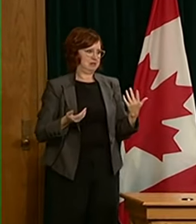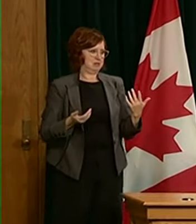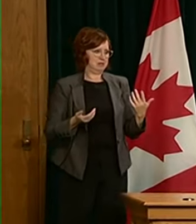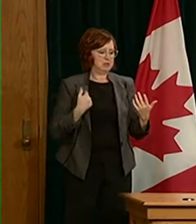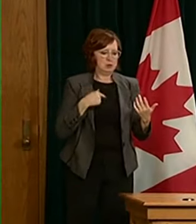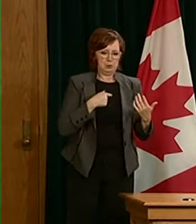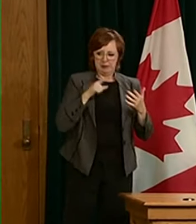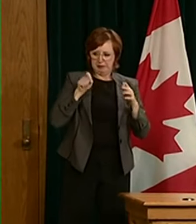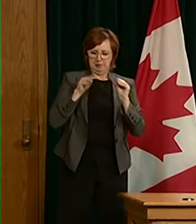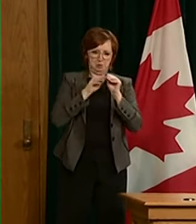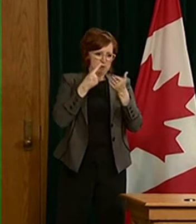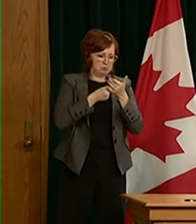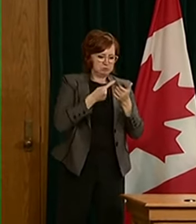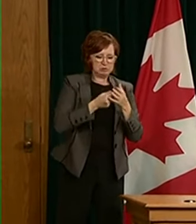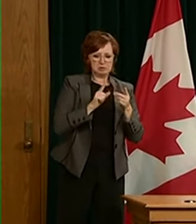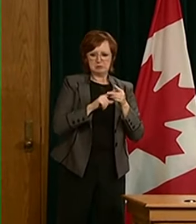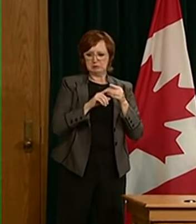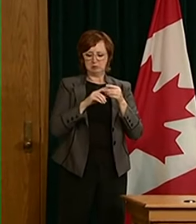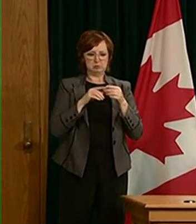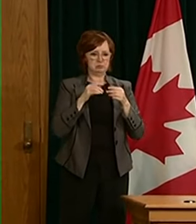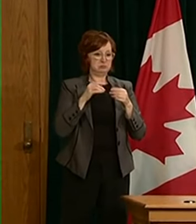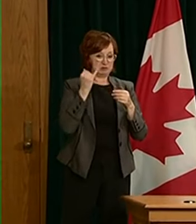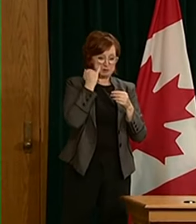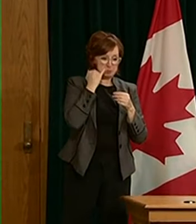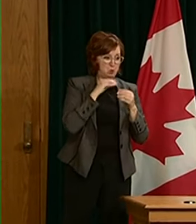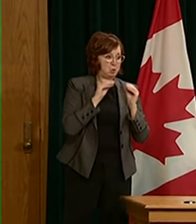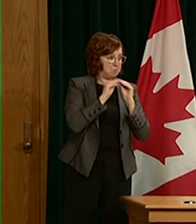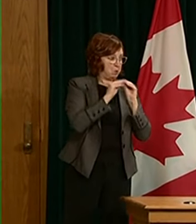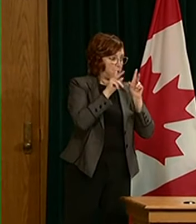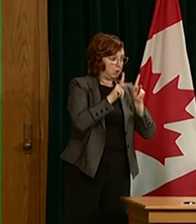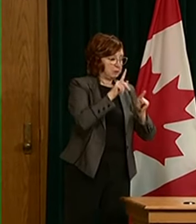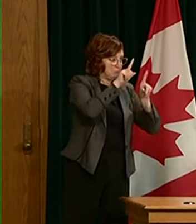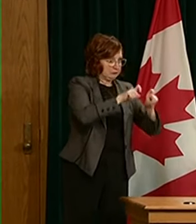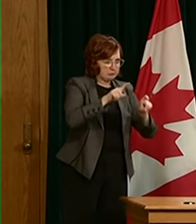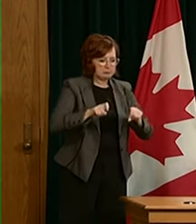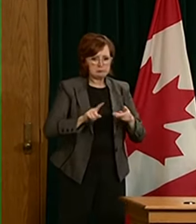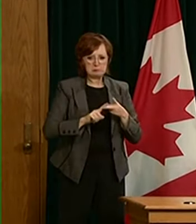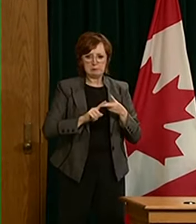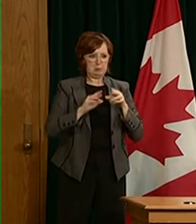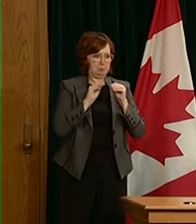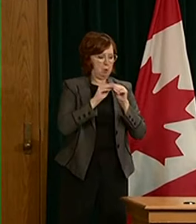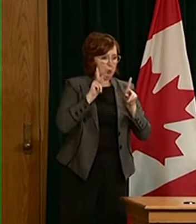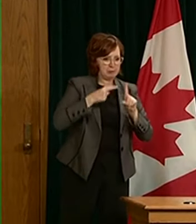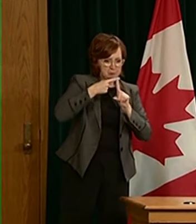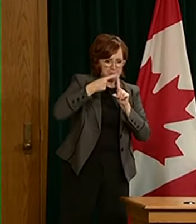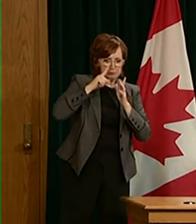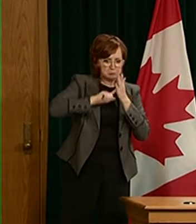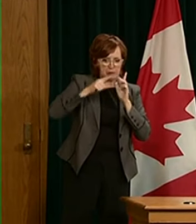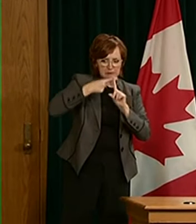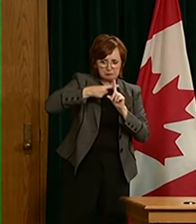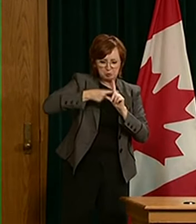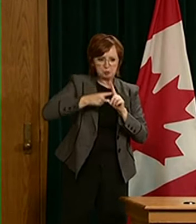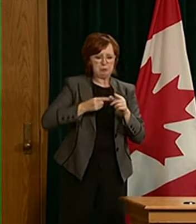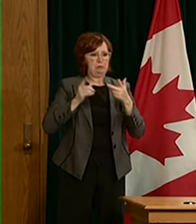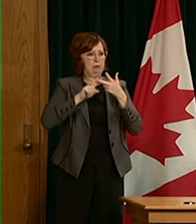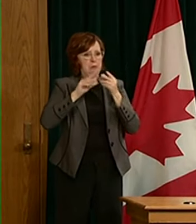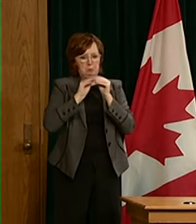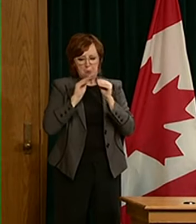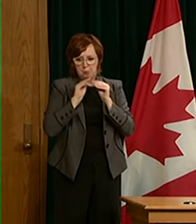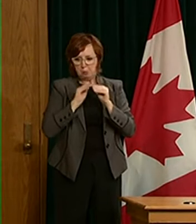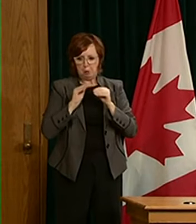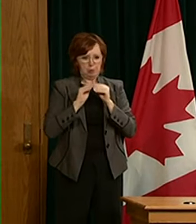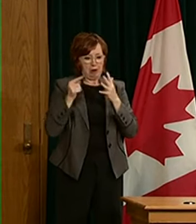testing look like, what do further measures that could be taken within either the healthcare system or into the general public. And those are all, I think,